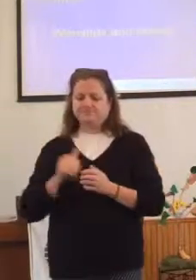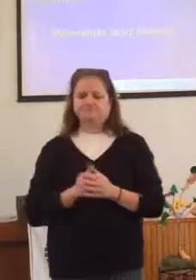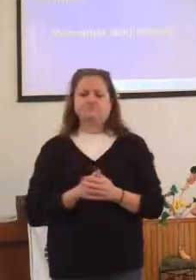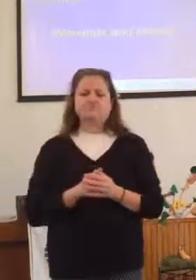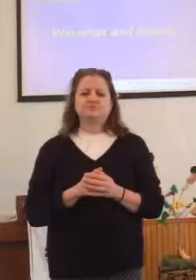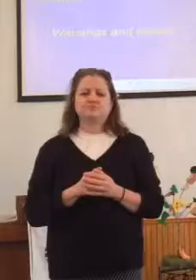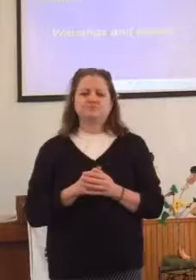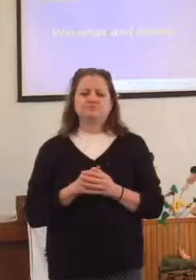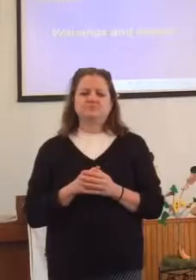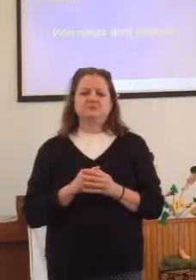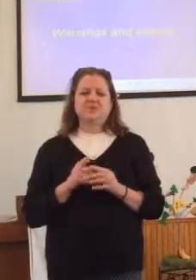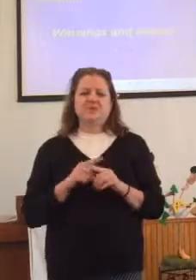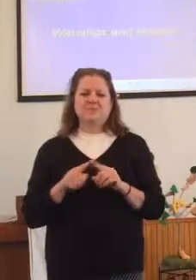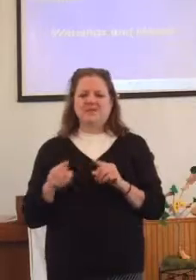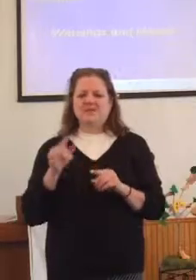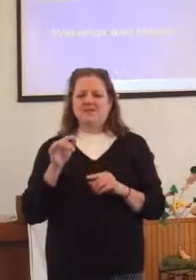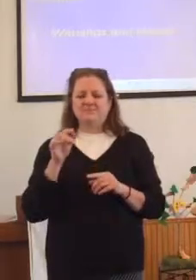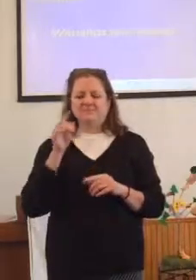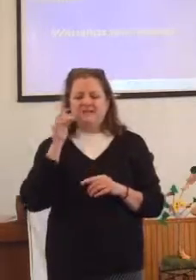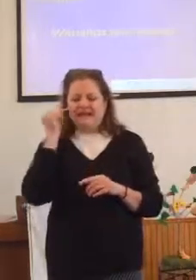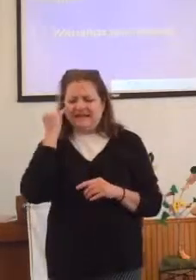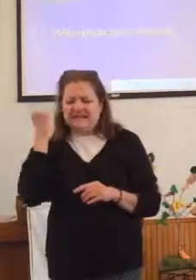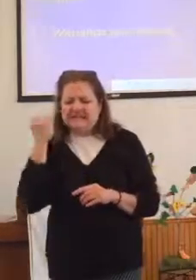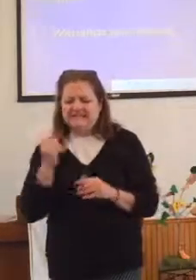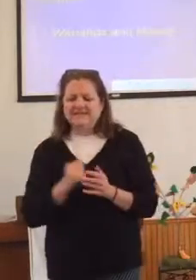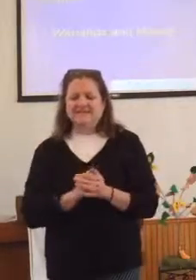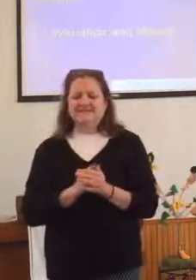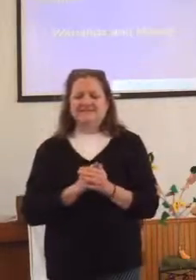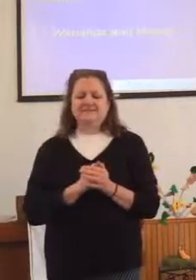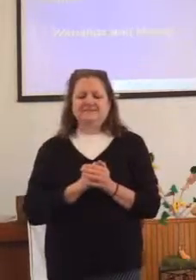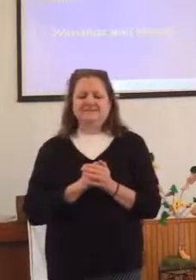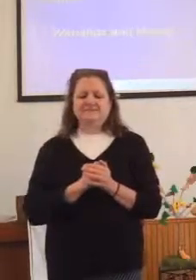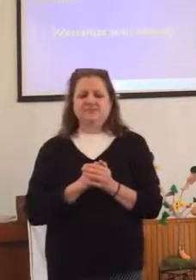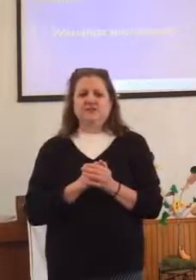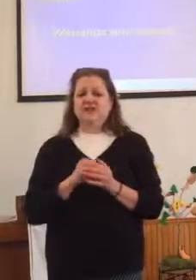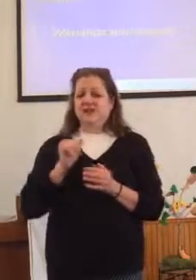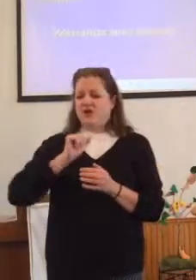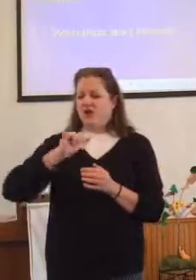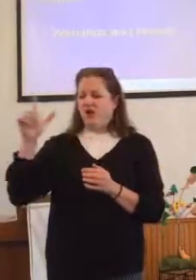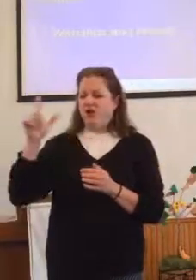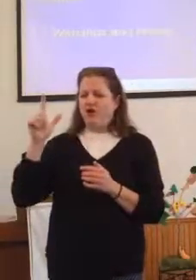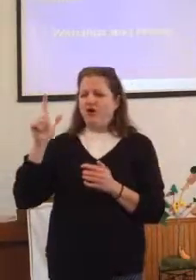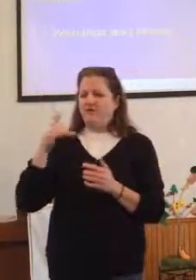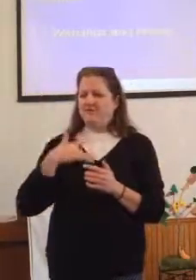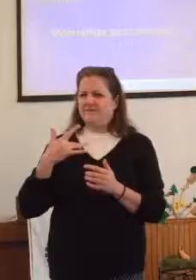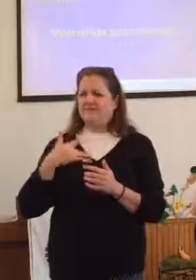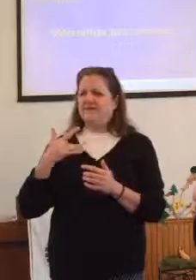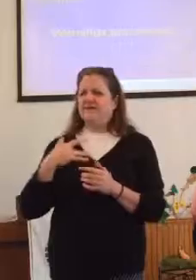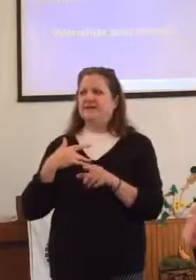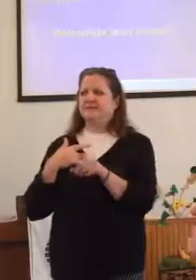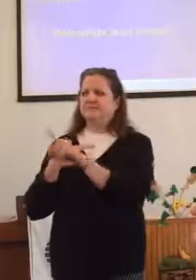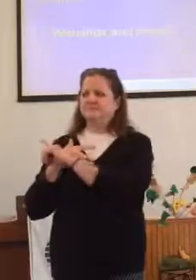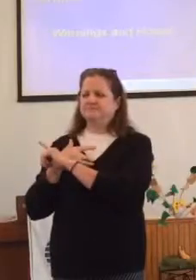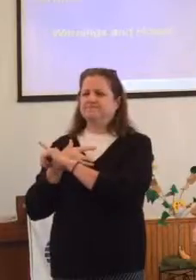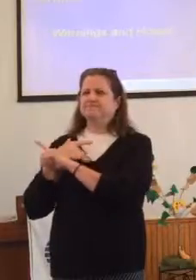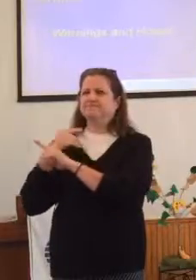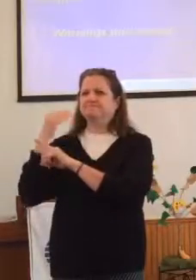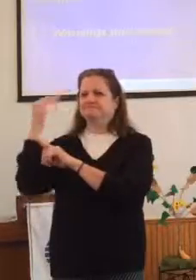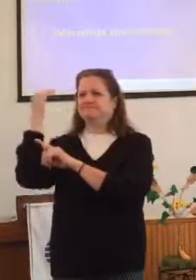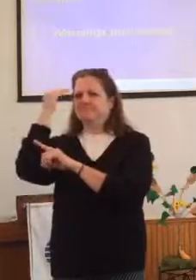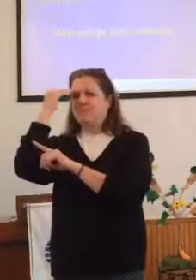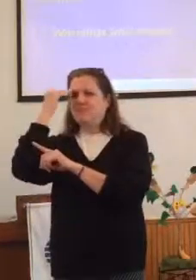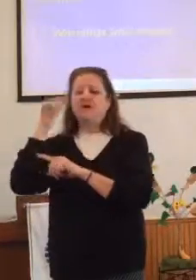that nagging idea that everyone else knew something that they didn't